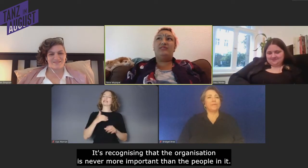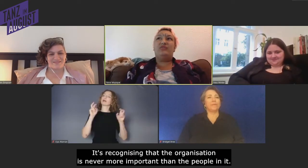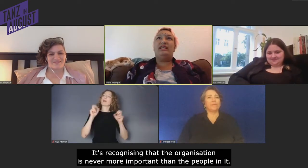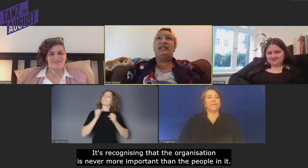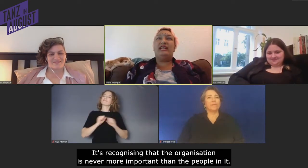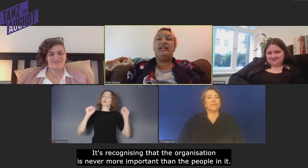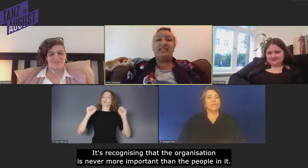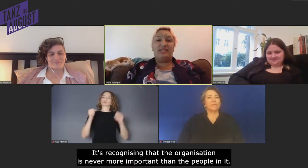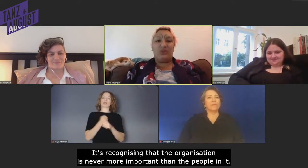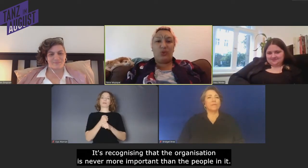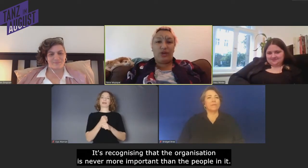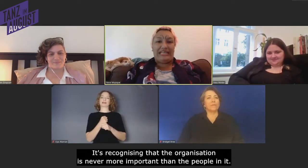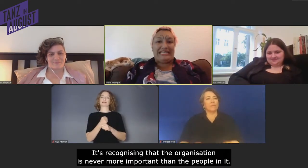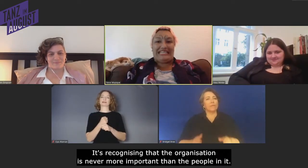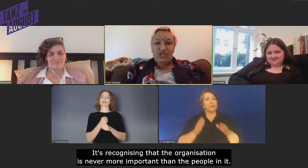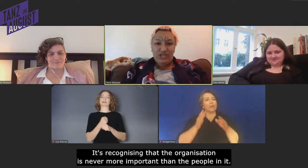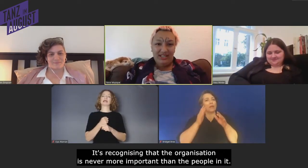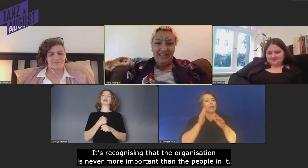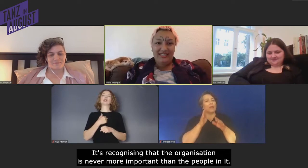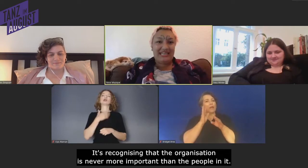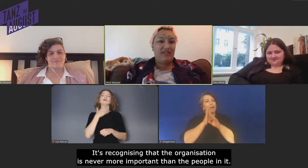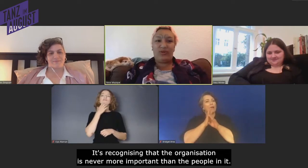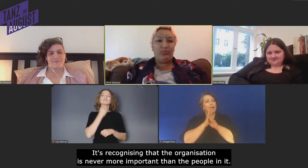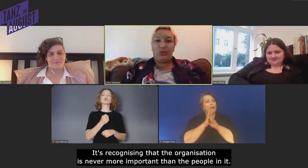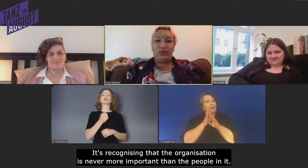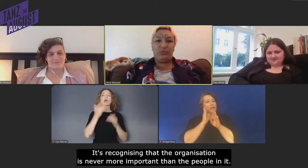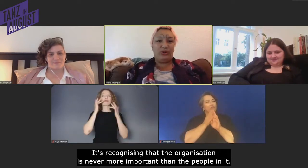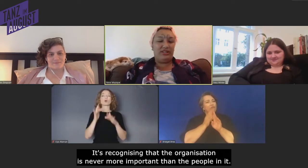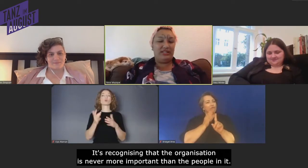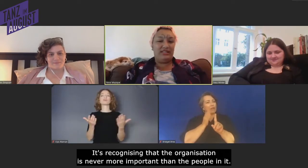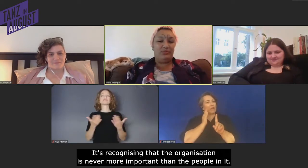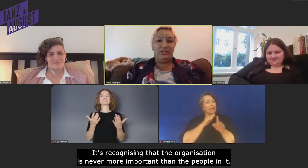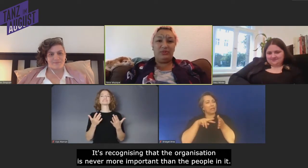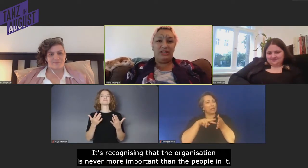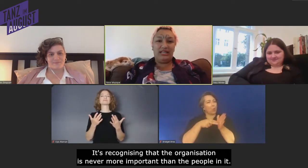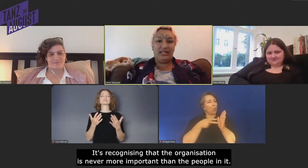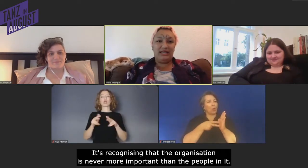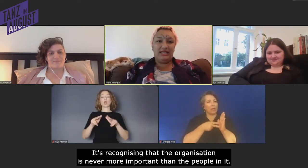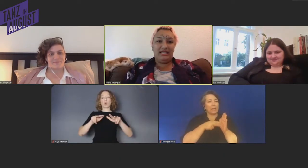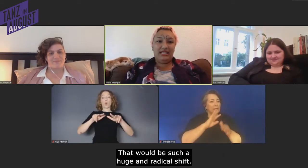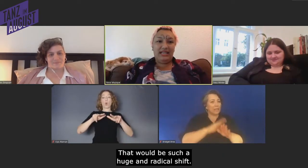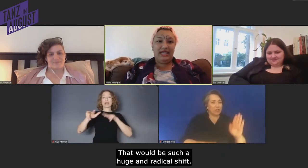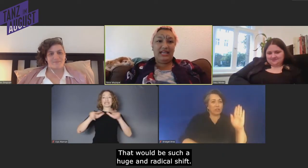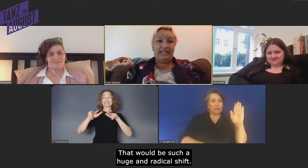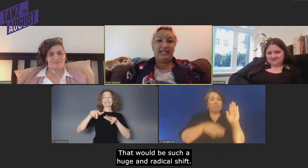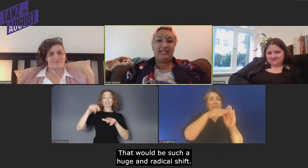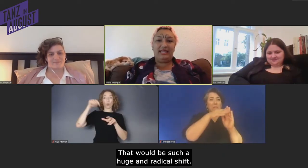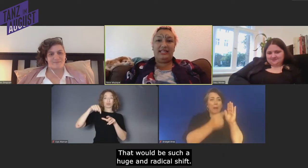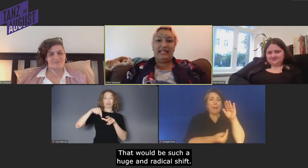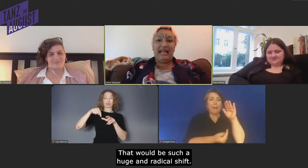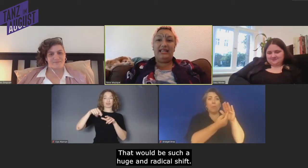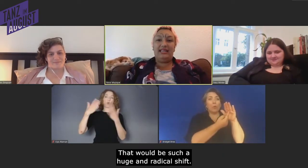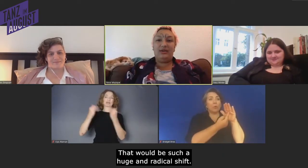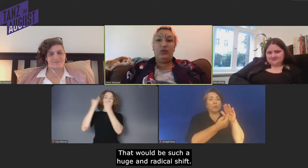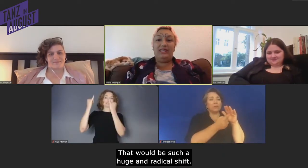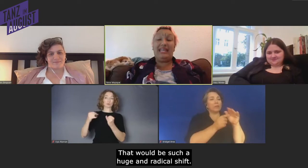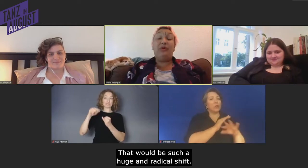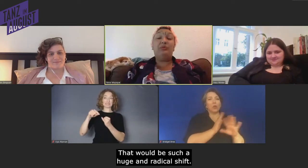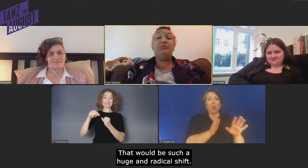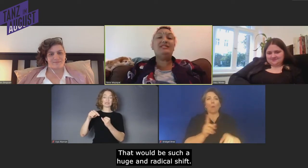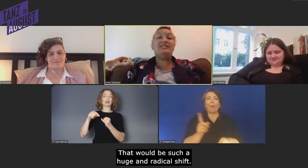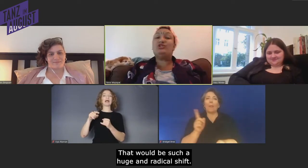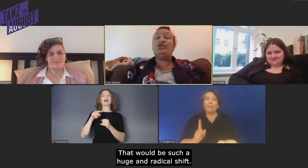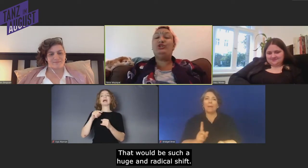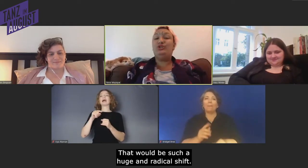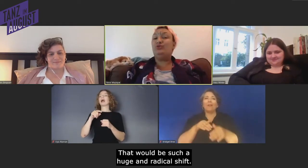is recognizing that the organization is never more important than the people in it. And I think that would